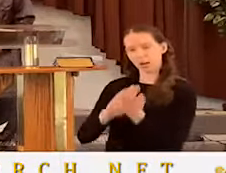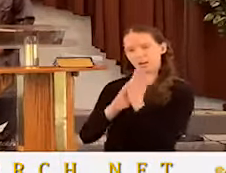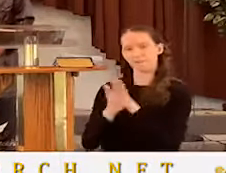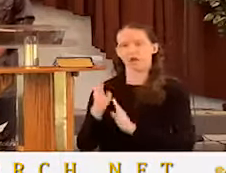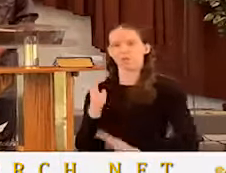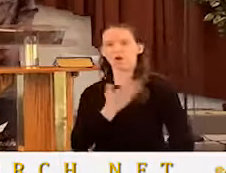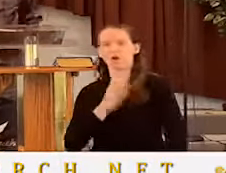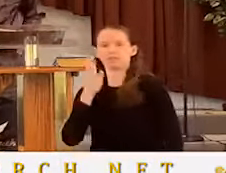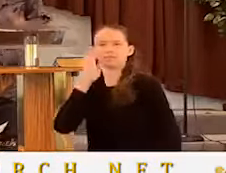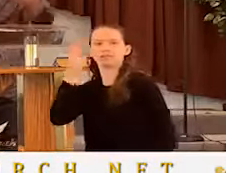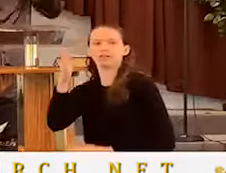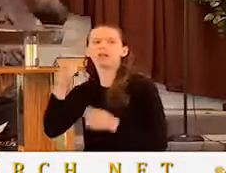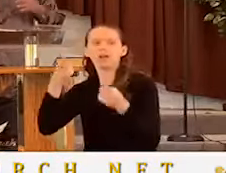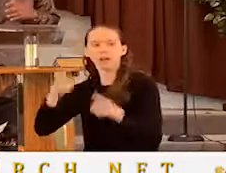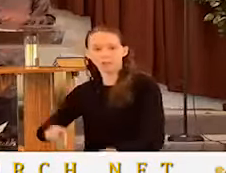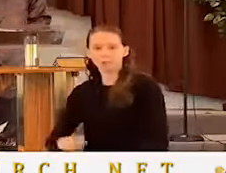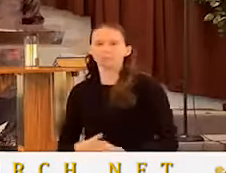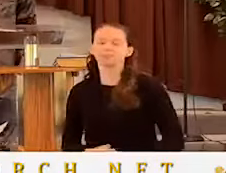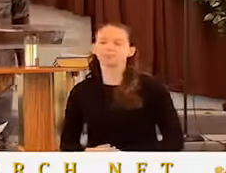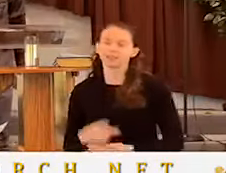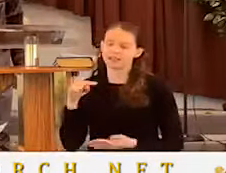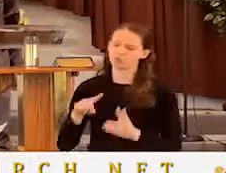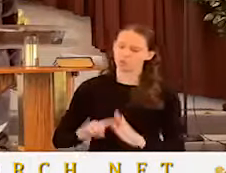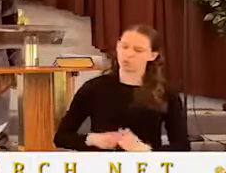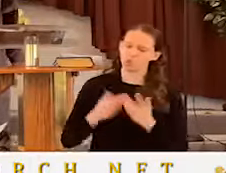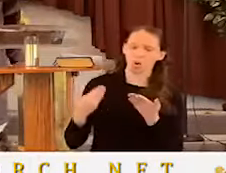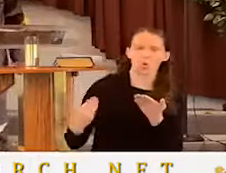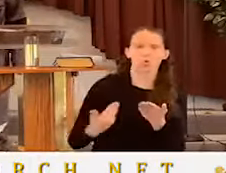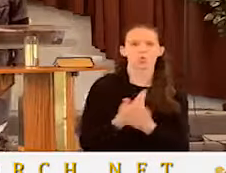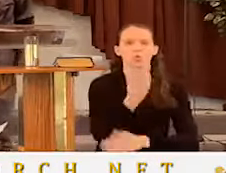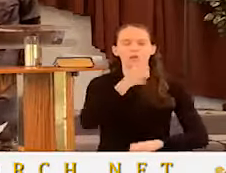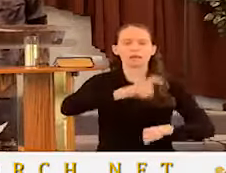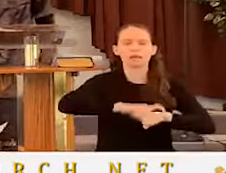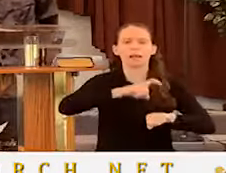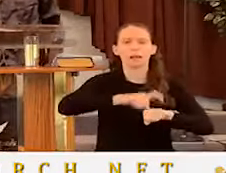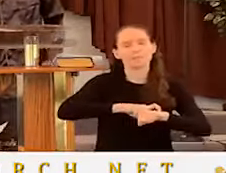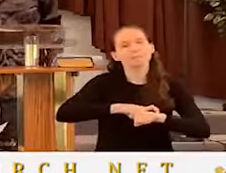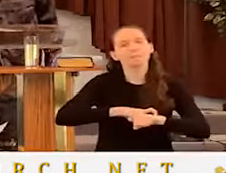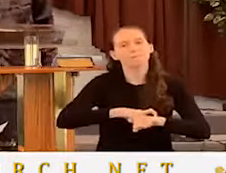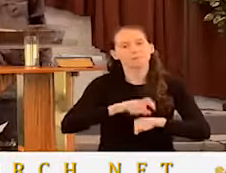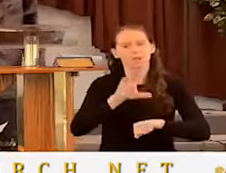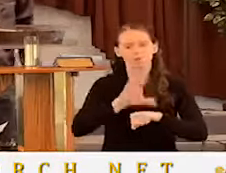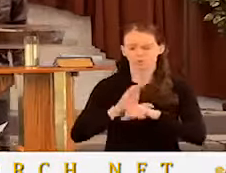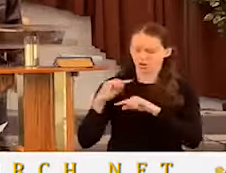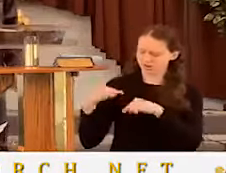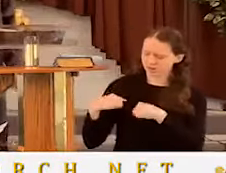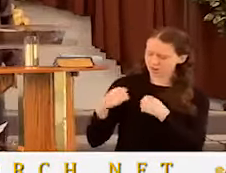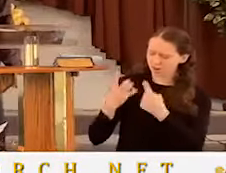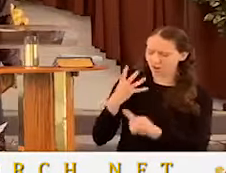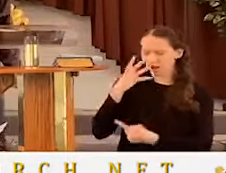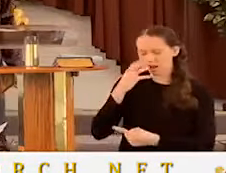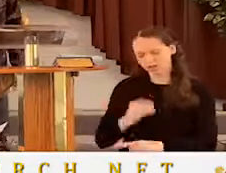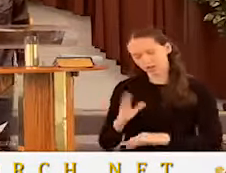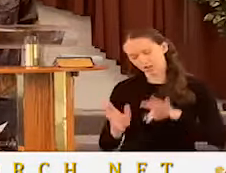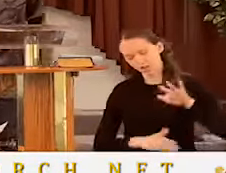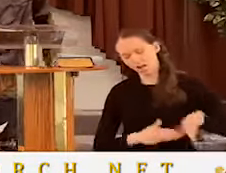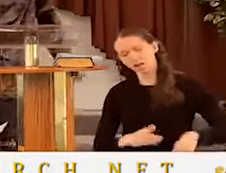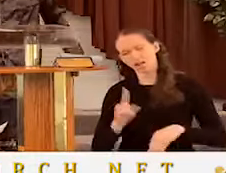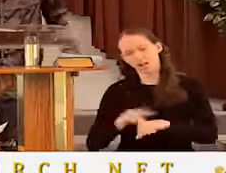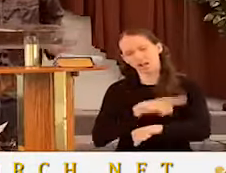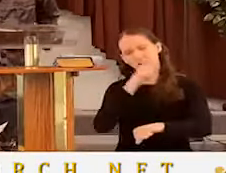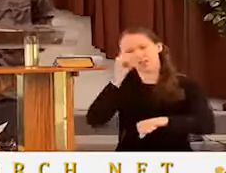our destiny. This is the dawning of a new age. The church has been asleep far too